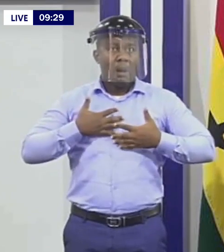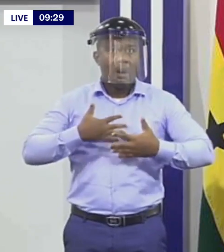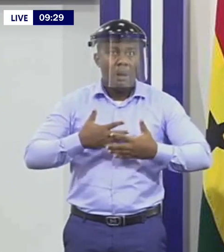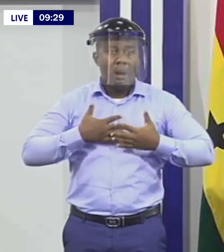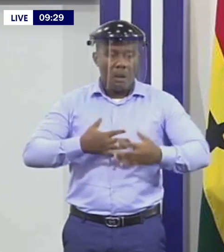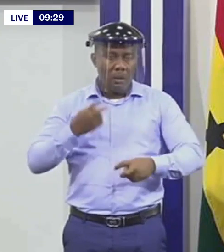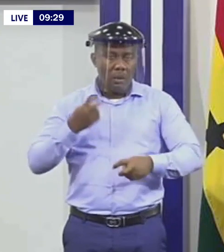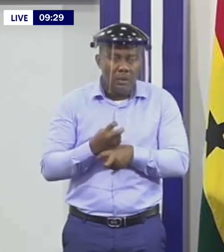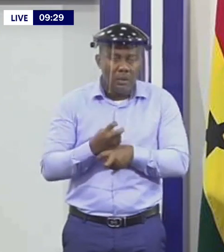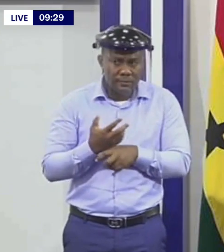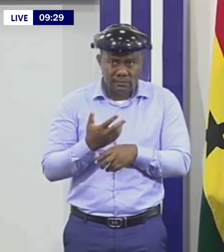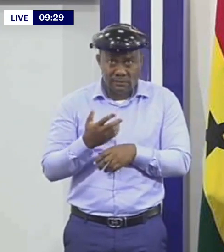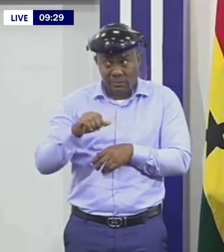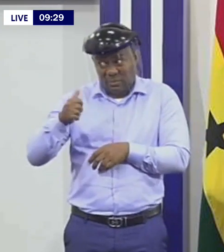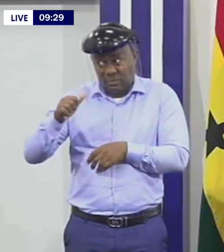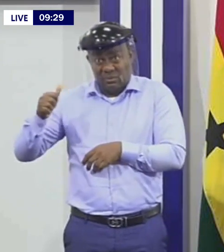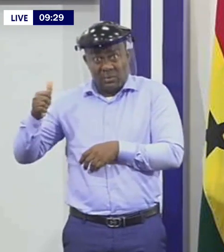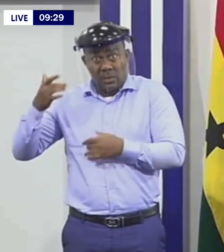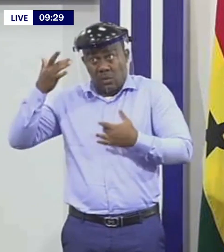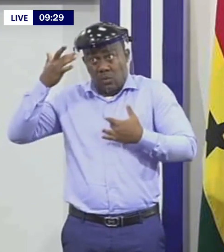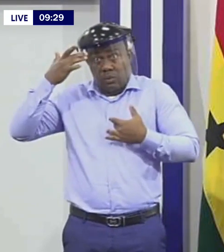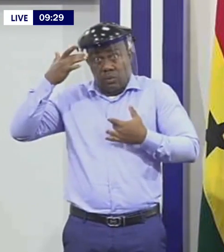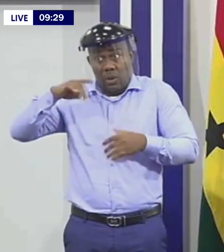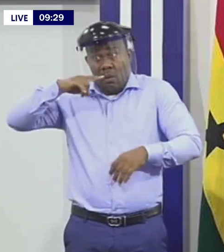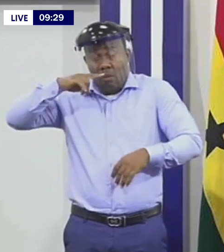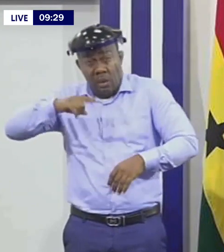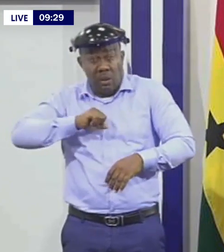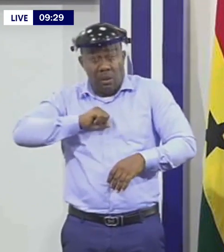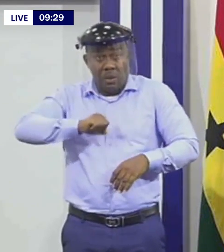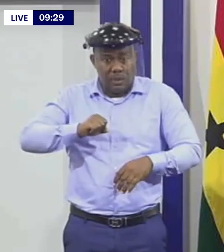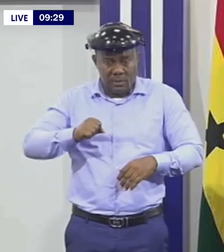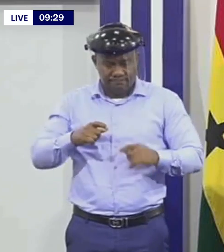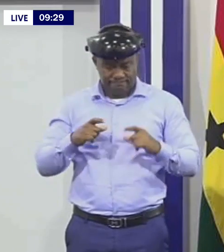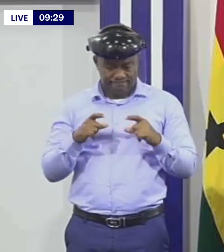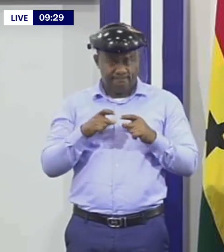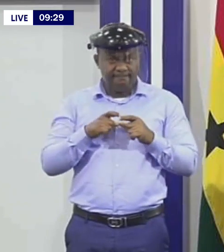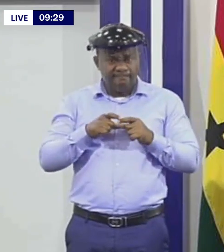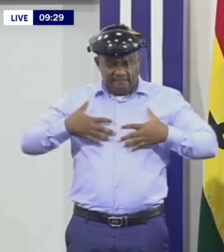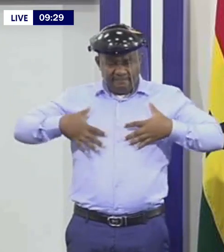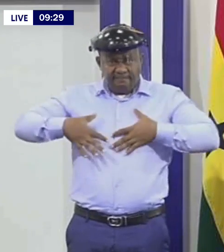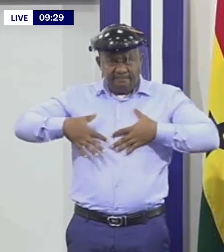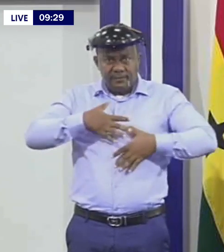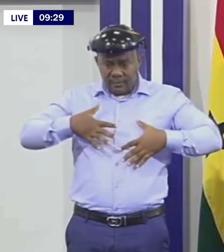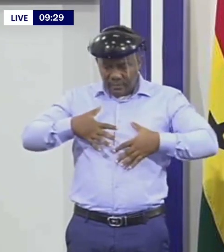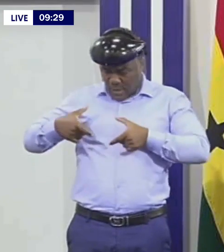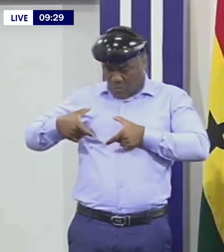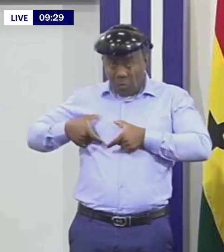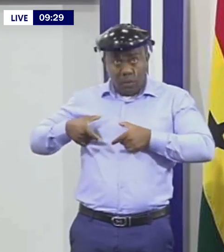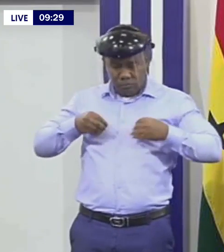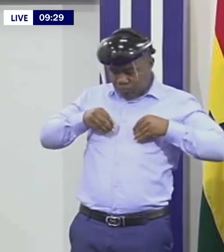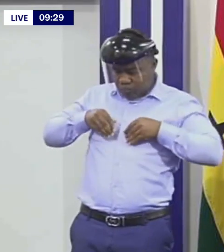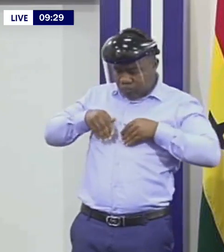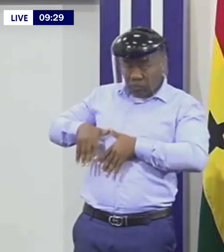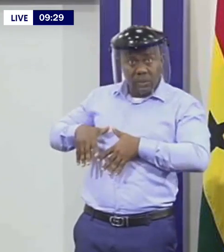difficulty, and those other conditions do happen. Millions of cells from the immune system invade the infected tissue